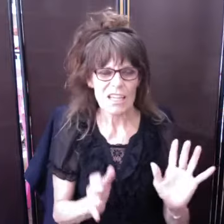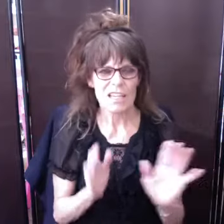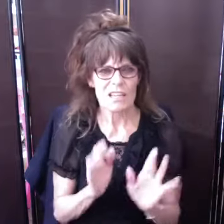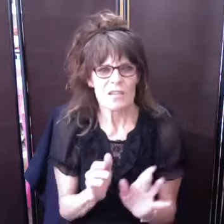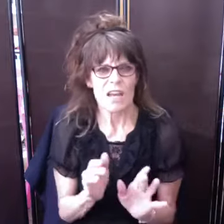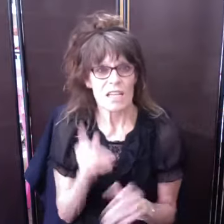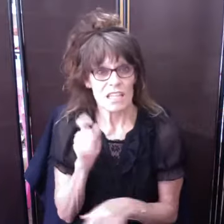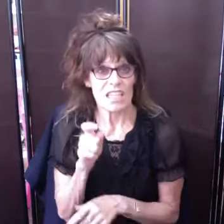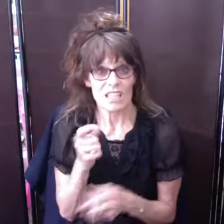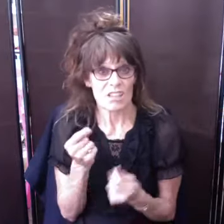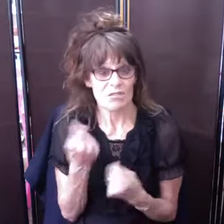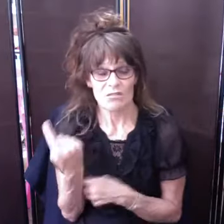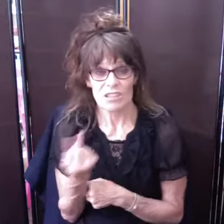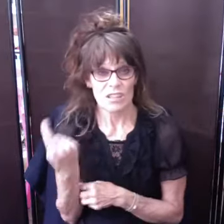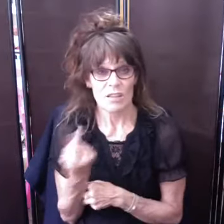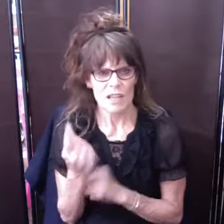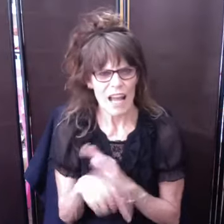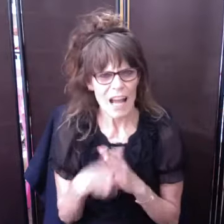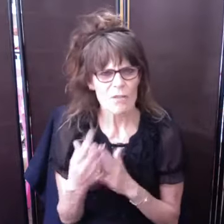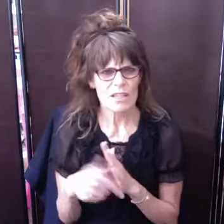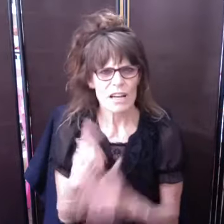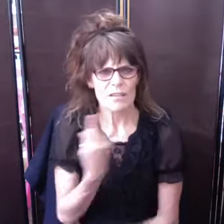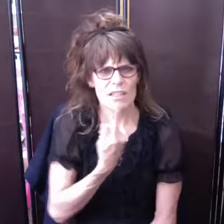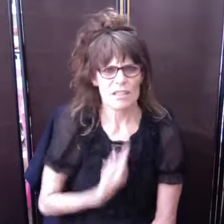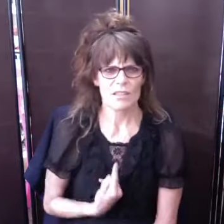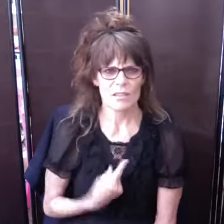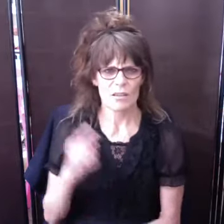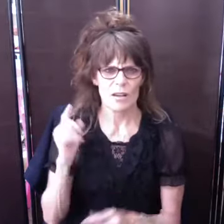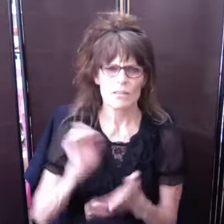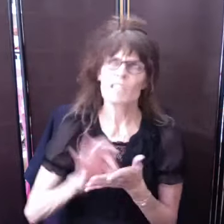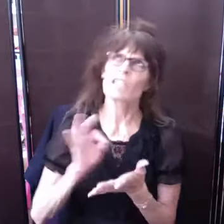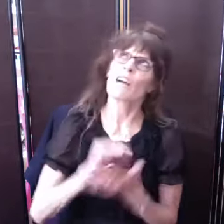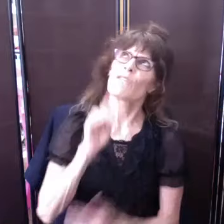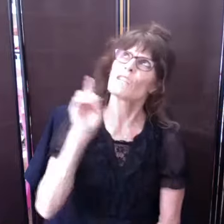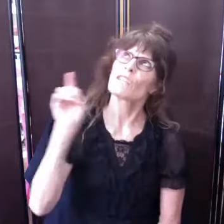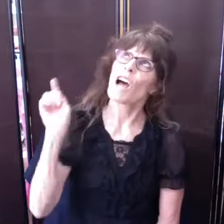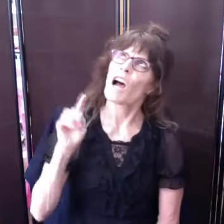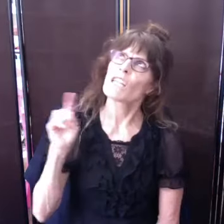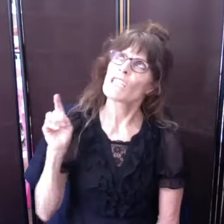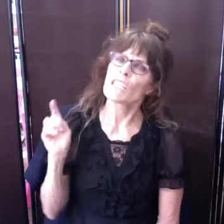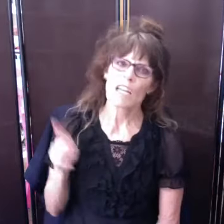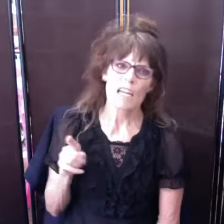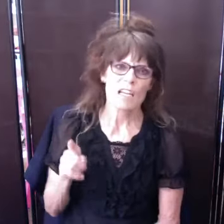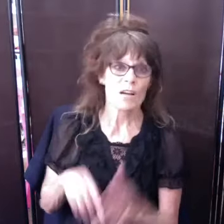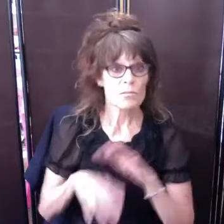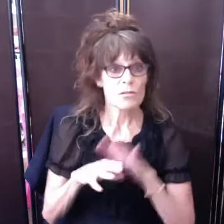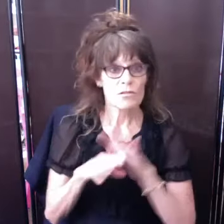hours and hours, seemed like, by myself, and I'd count the dots in those tiles. And I'd get up to a certain number, I don't know, 10 or 15